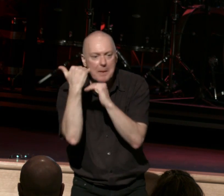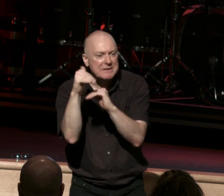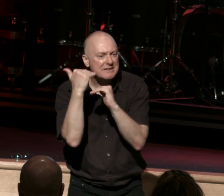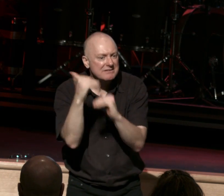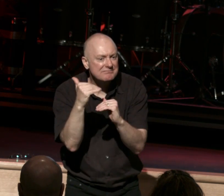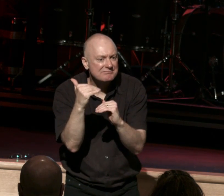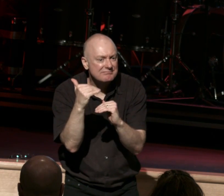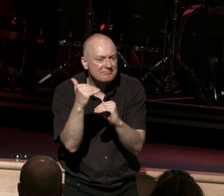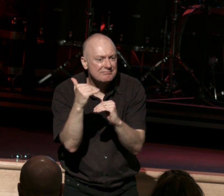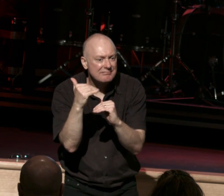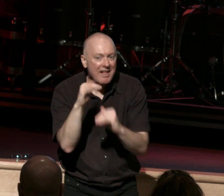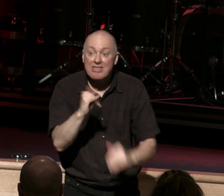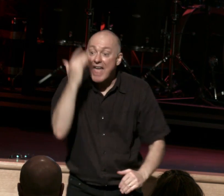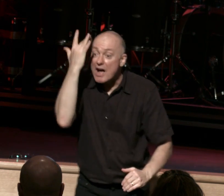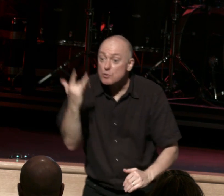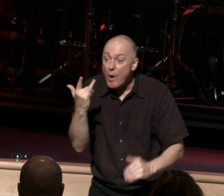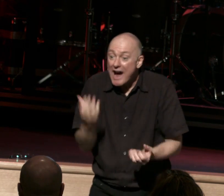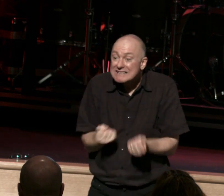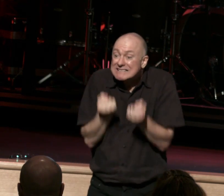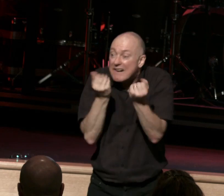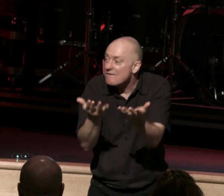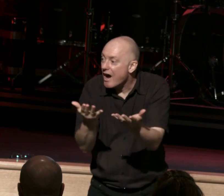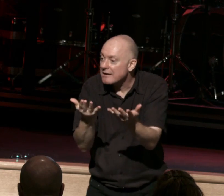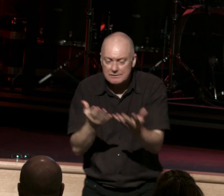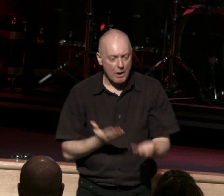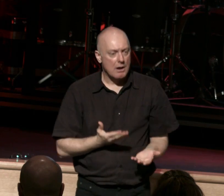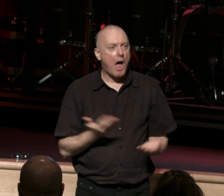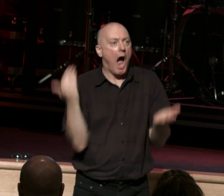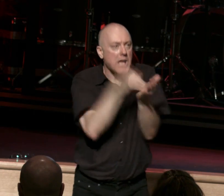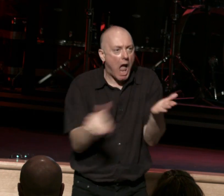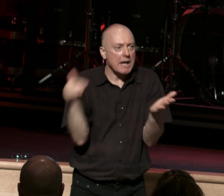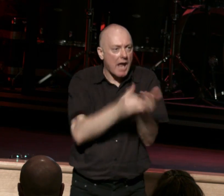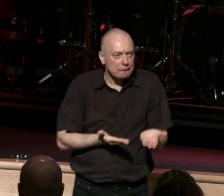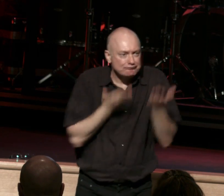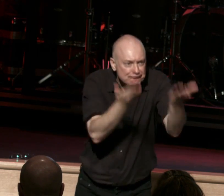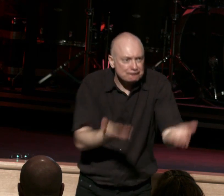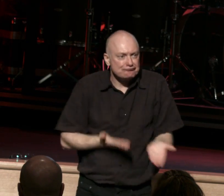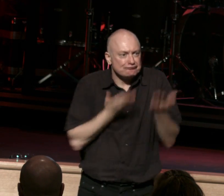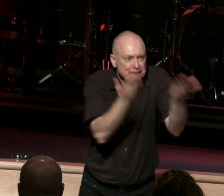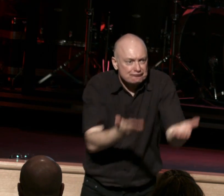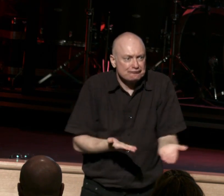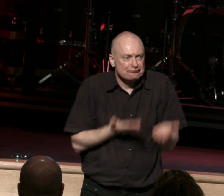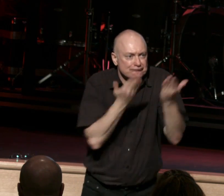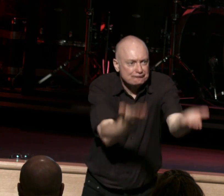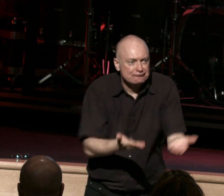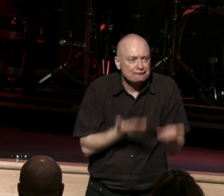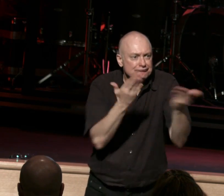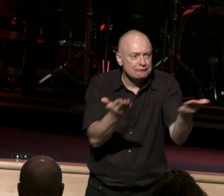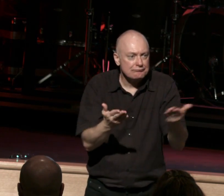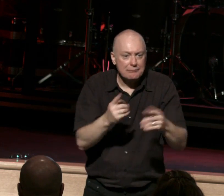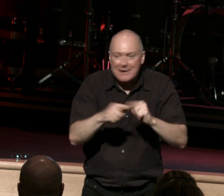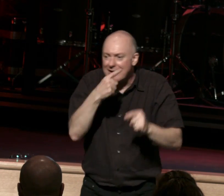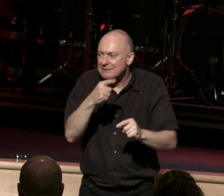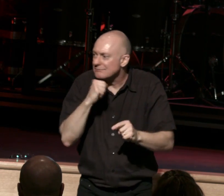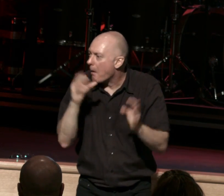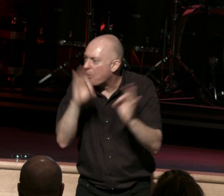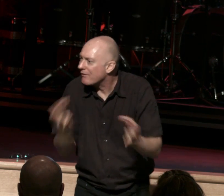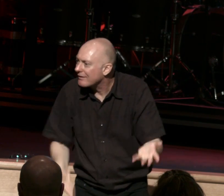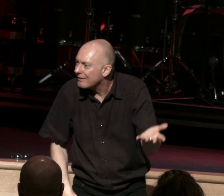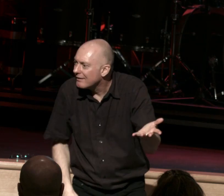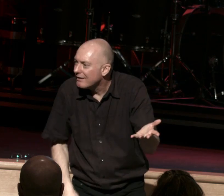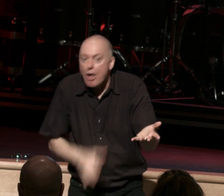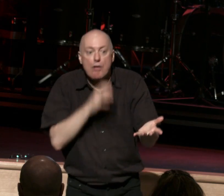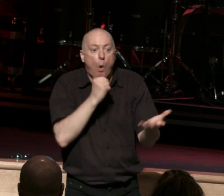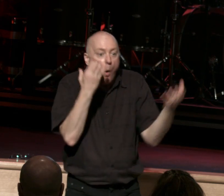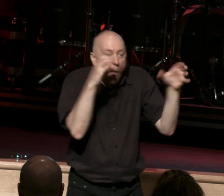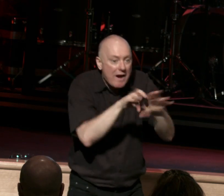only go so far. And again, that's why the sacrifices kept on being repeated, because they were not finishing the job. So